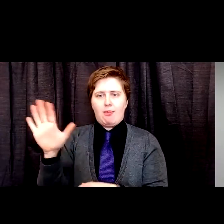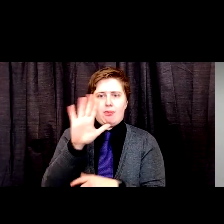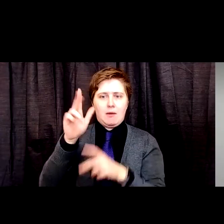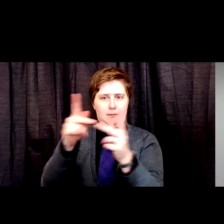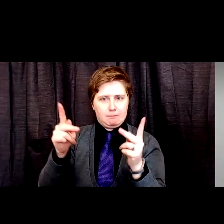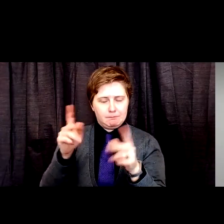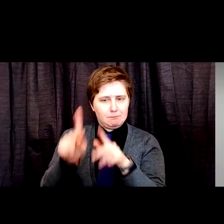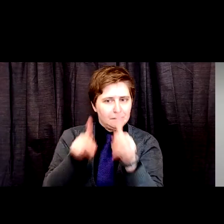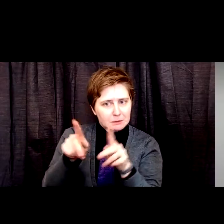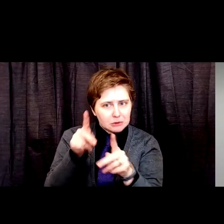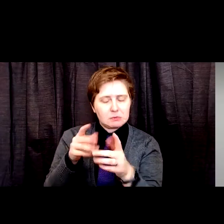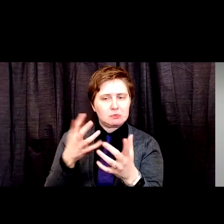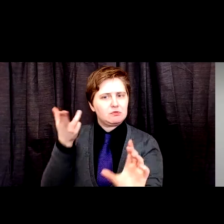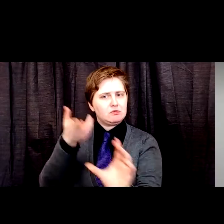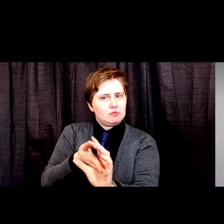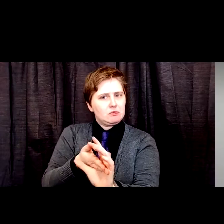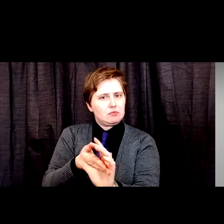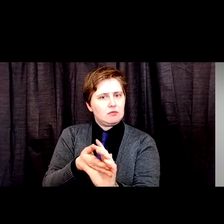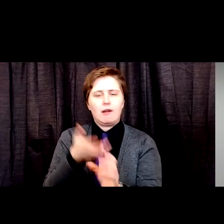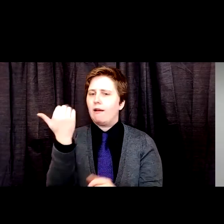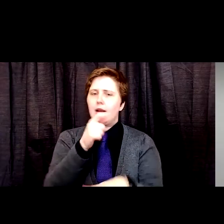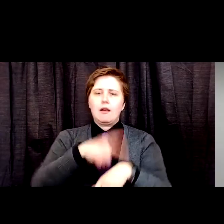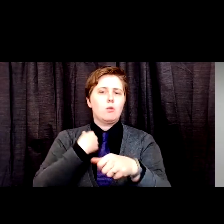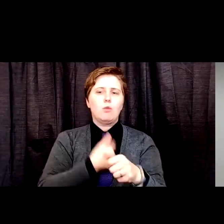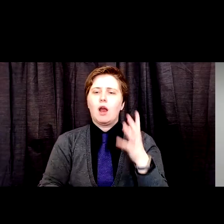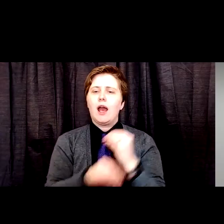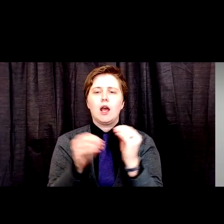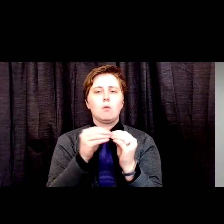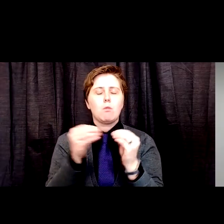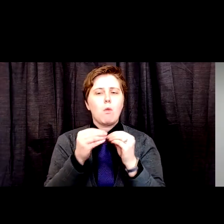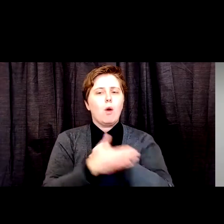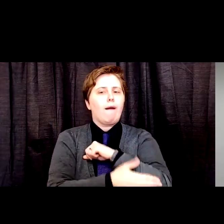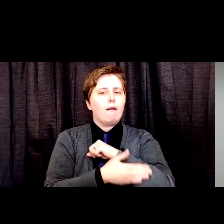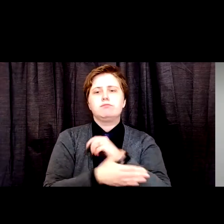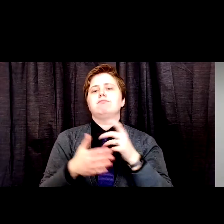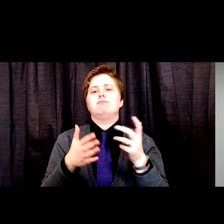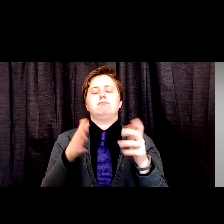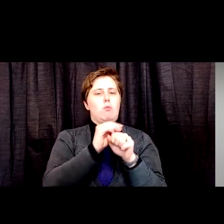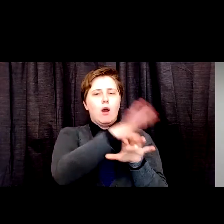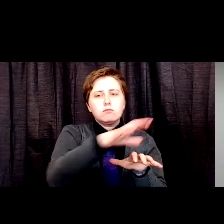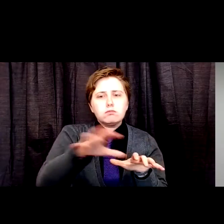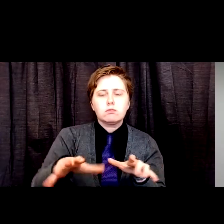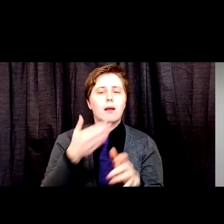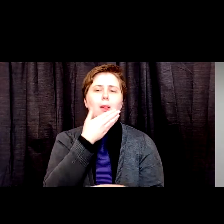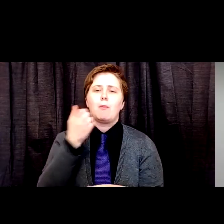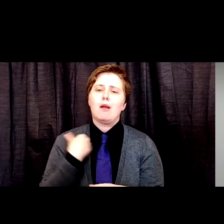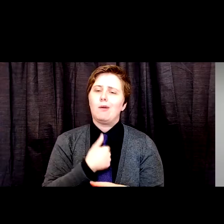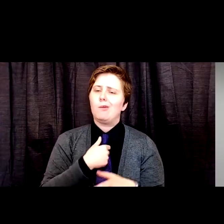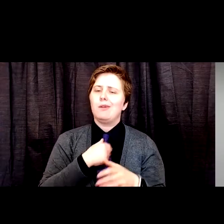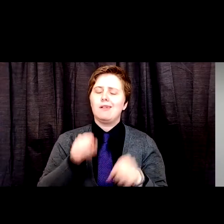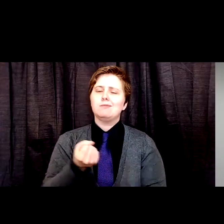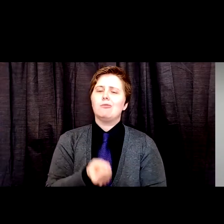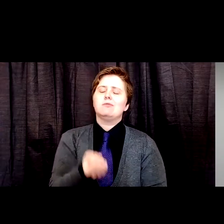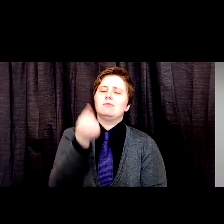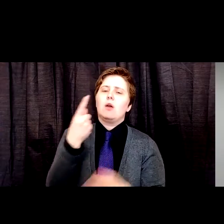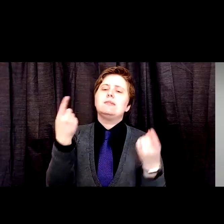partake in that. Again, every time that we can add another county within inside our region to something like this, the better off we are relative to understanding